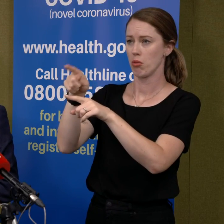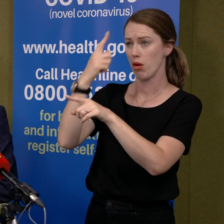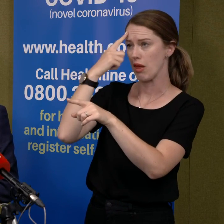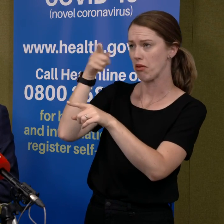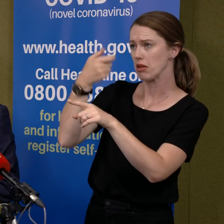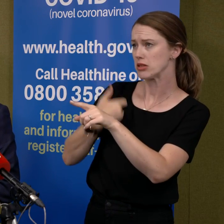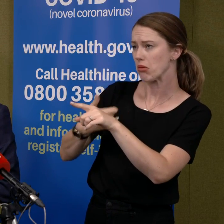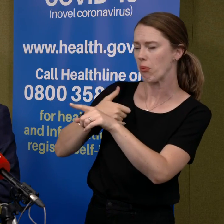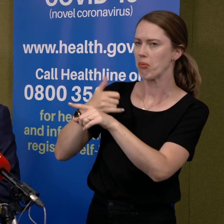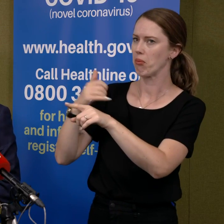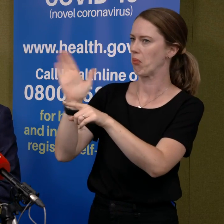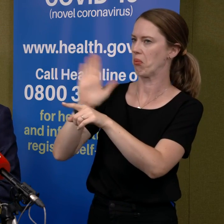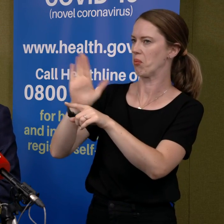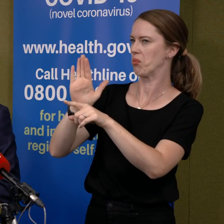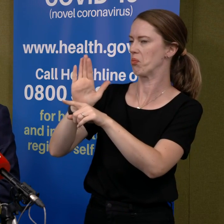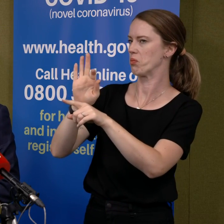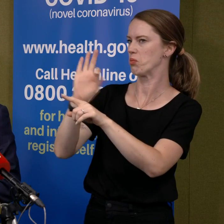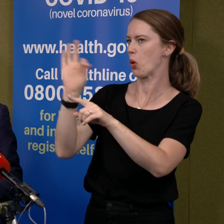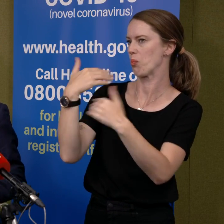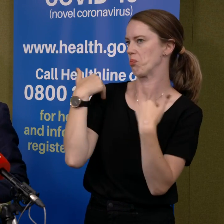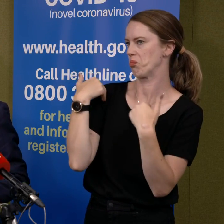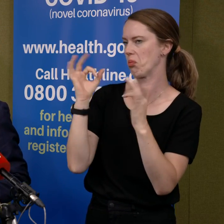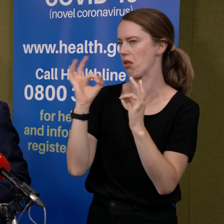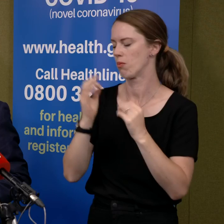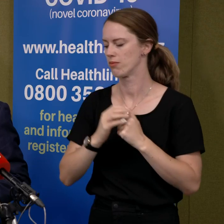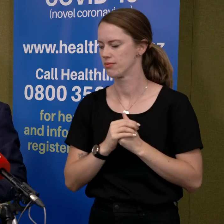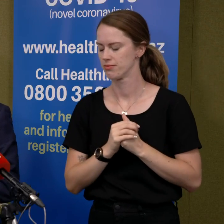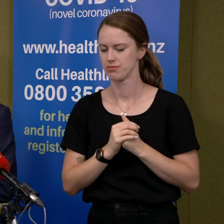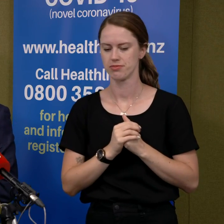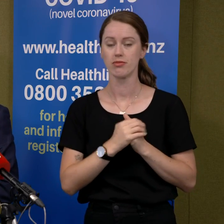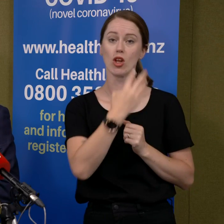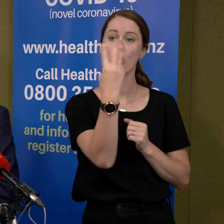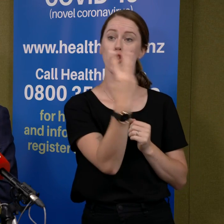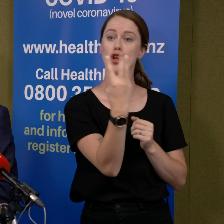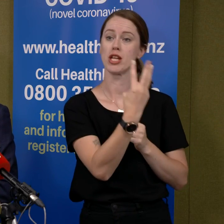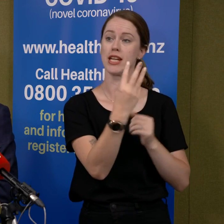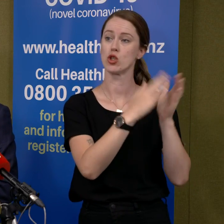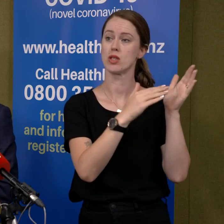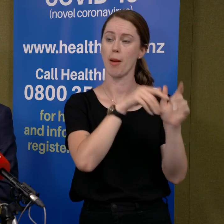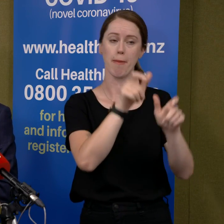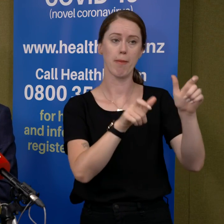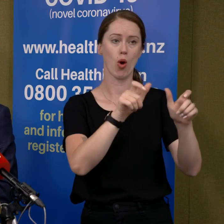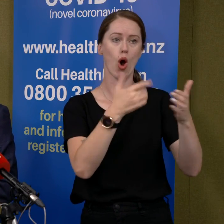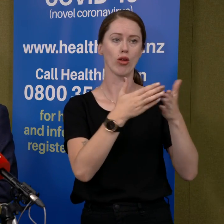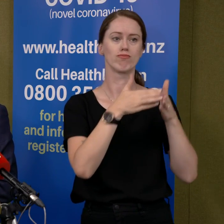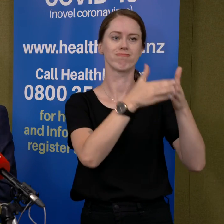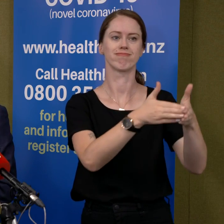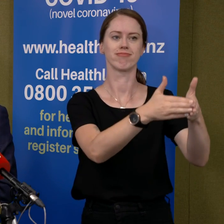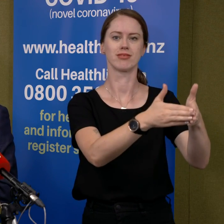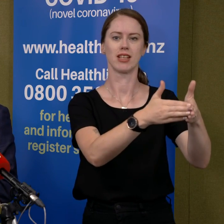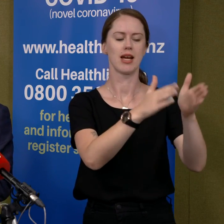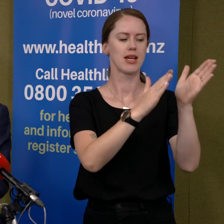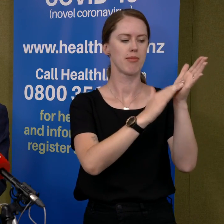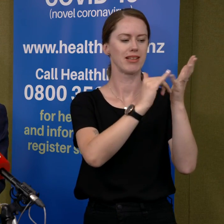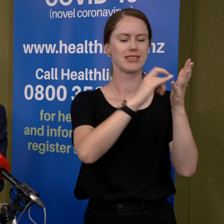health concerns around any of those people. 13 New Zealanders are on board the quarantined